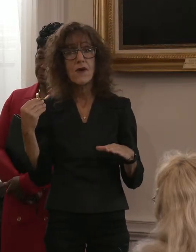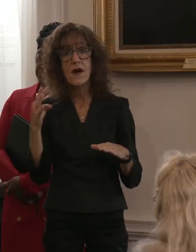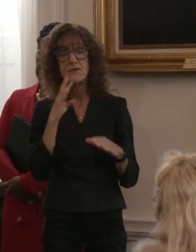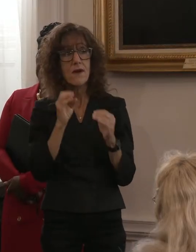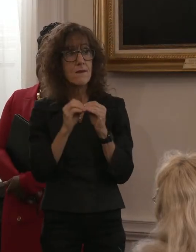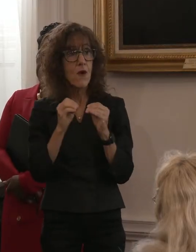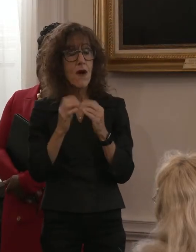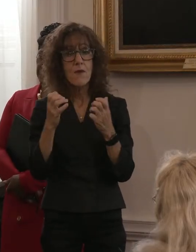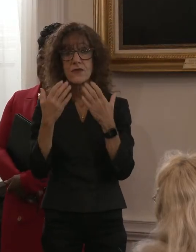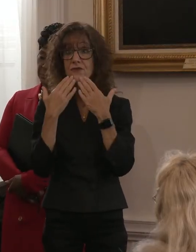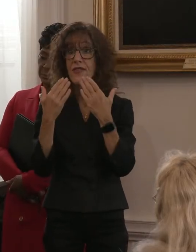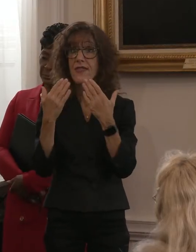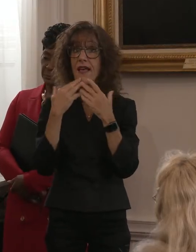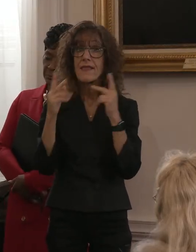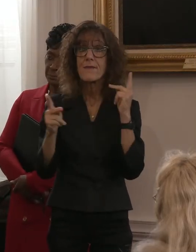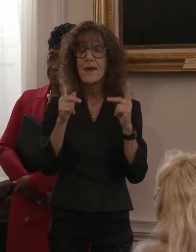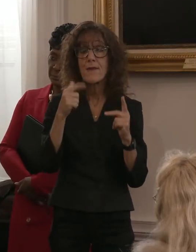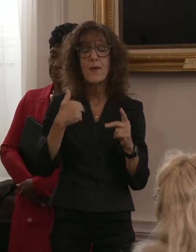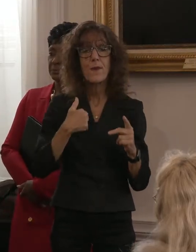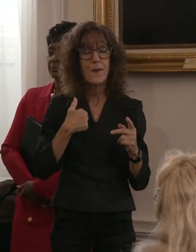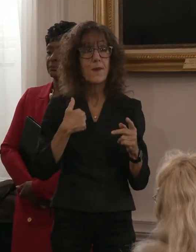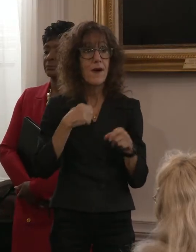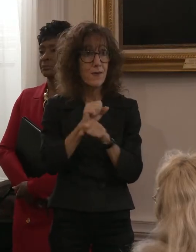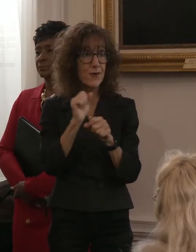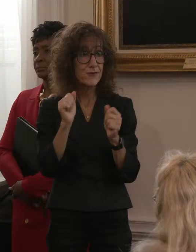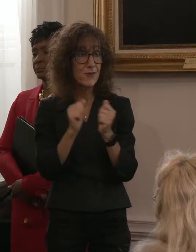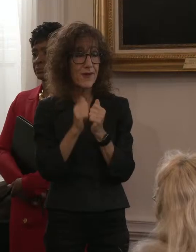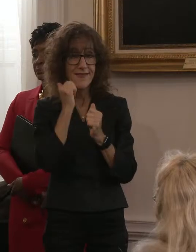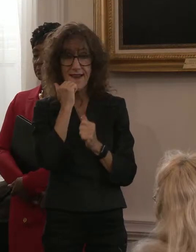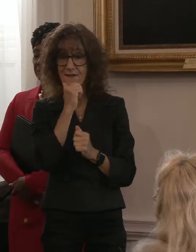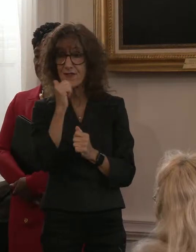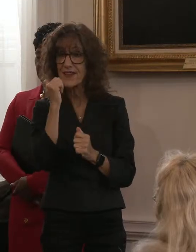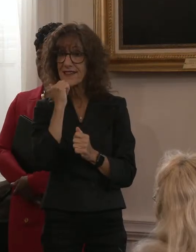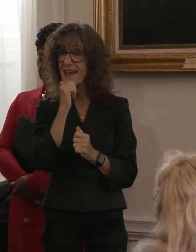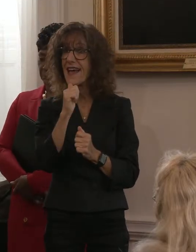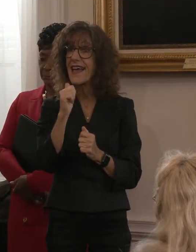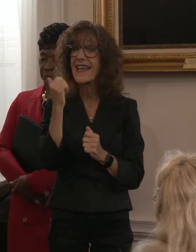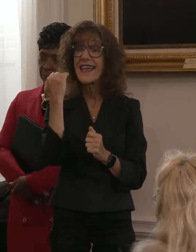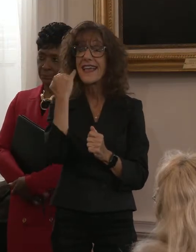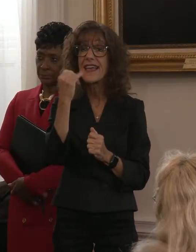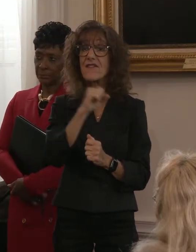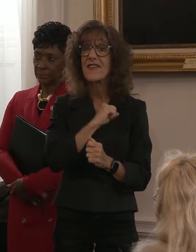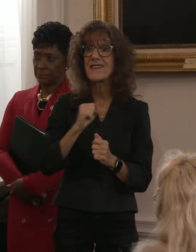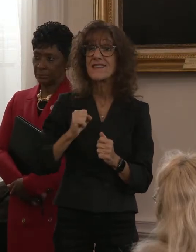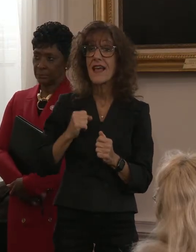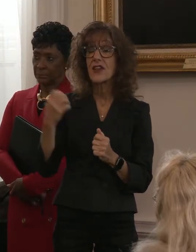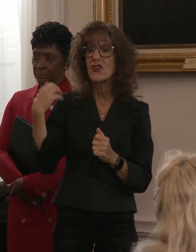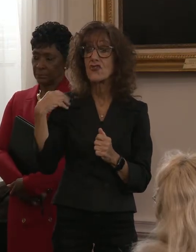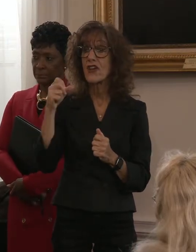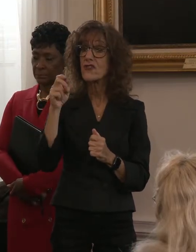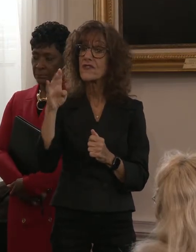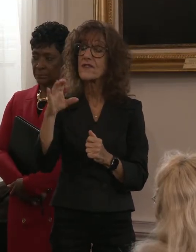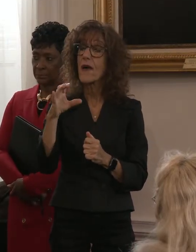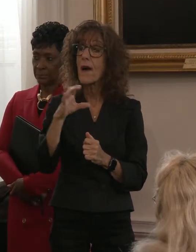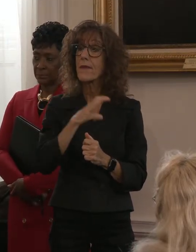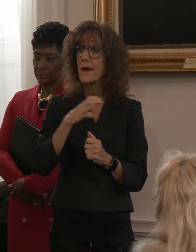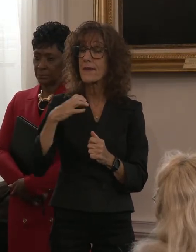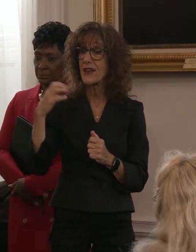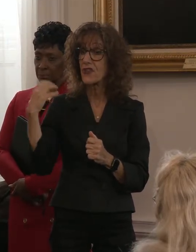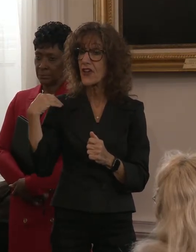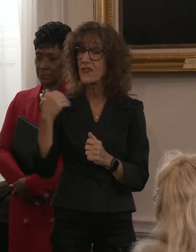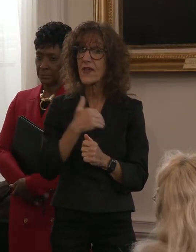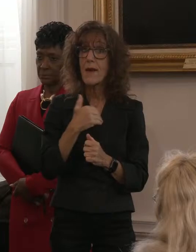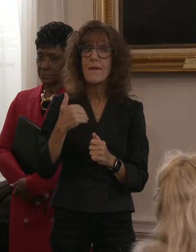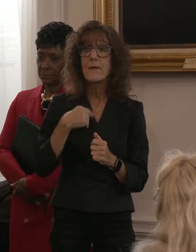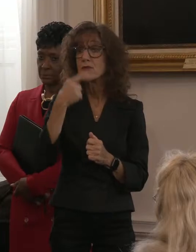say thank you to those who I have the honor of working with on an everyday basis. If the Senate chairs, subcommittee chairs, and members could either